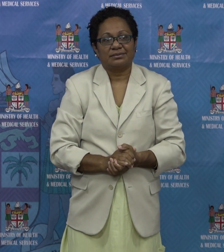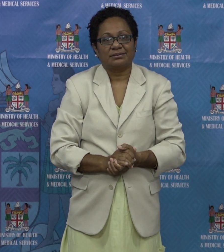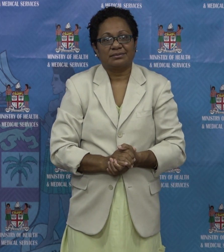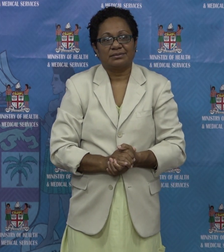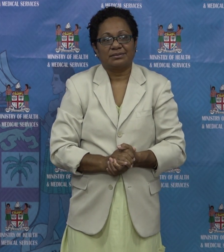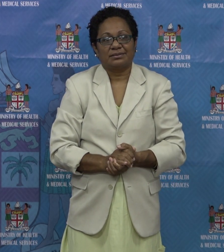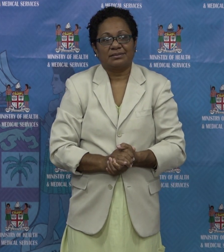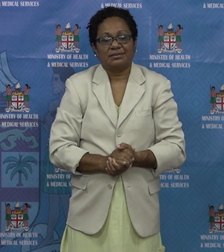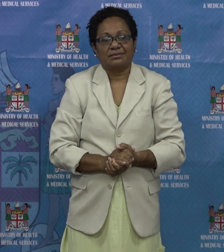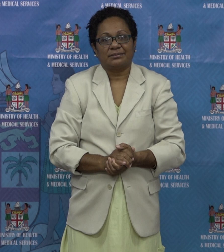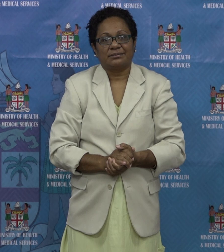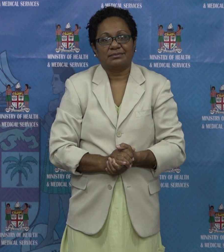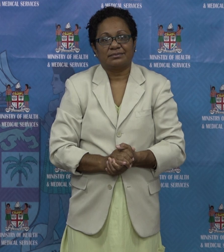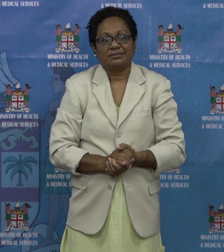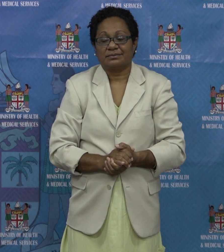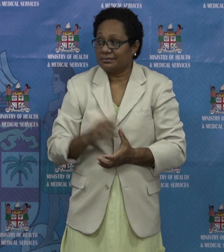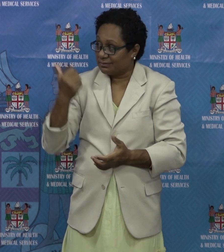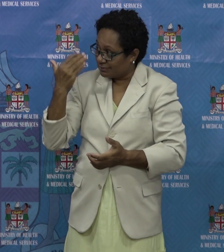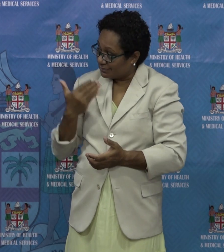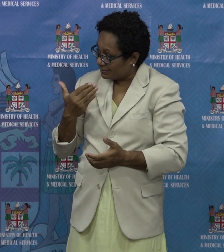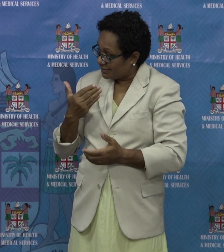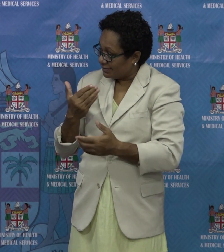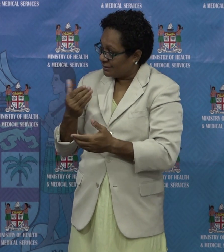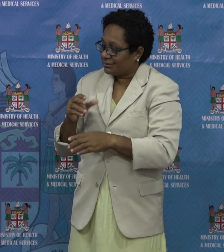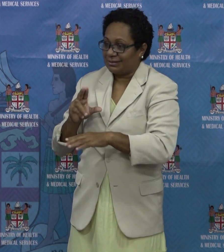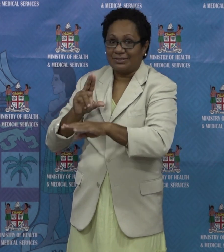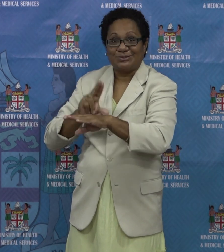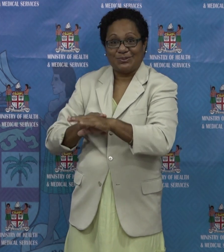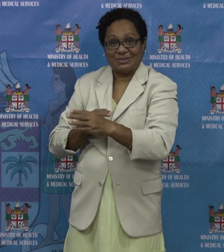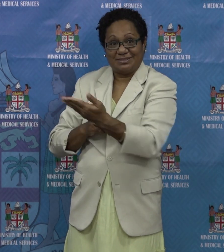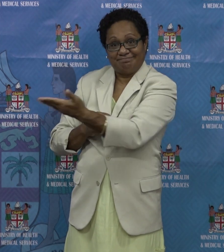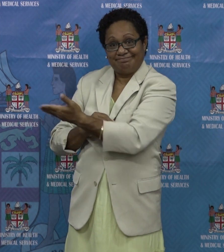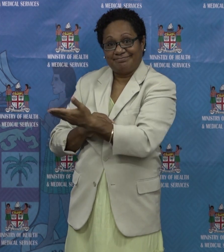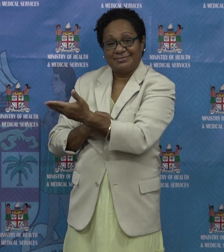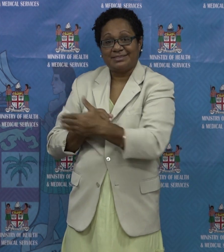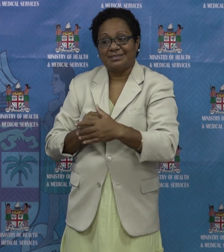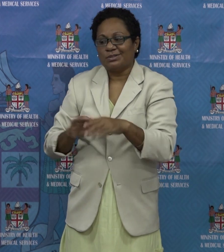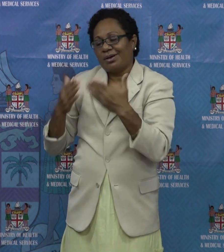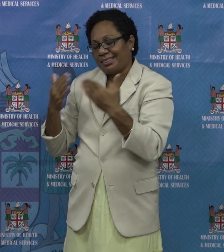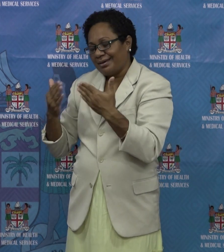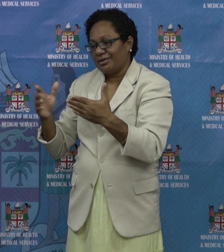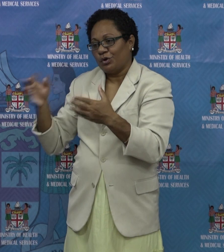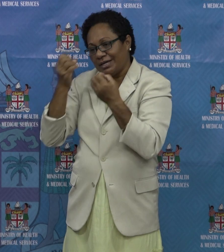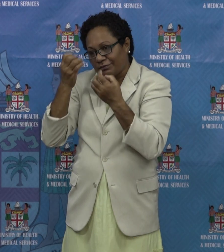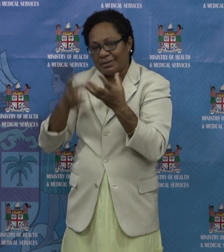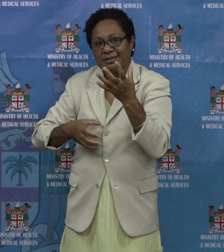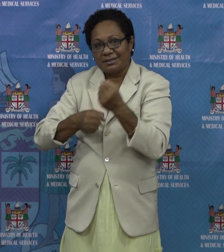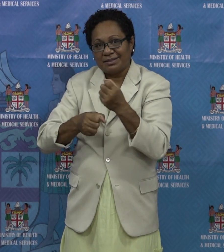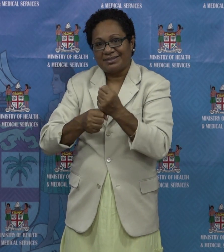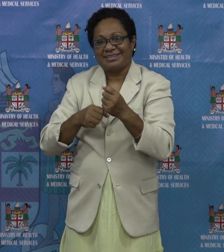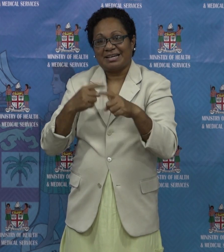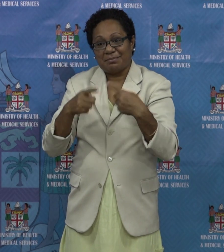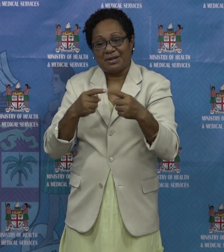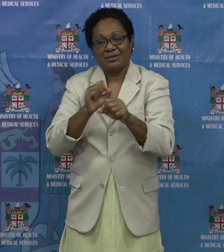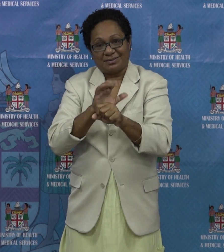Good evening, Dr. Fong, Dr. Sahukan, and Dr. Tunravu. Thank you again for your daily updates with regards to COVID-19. I have 2